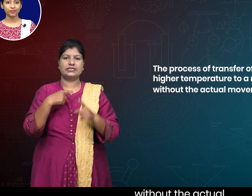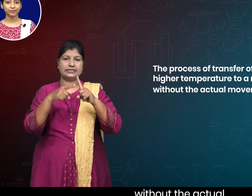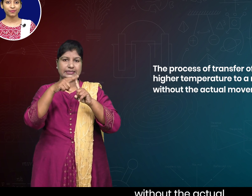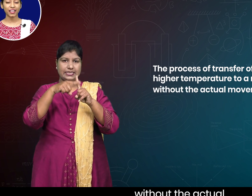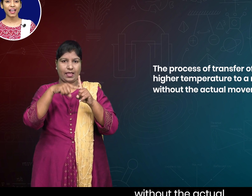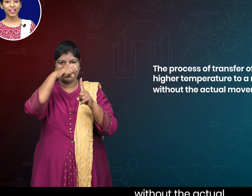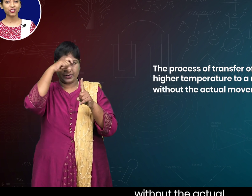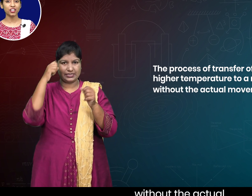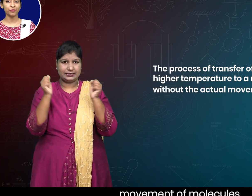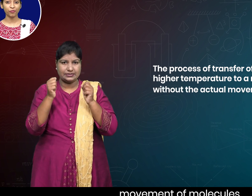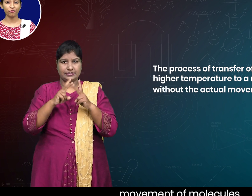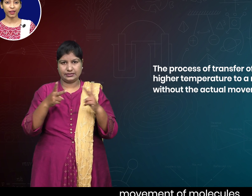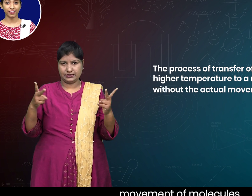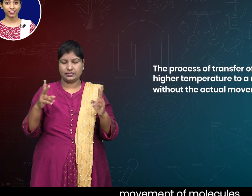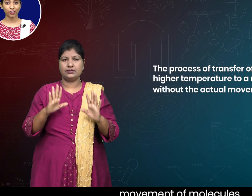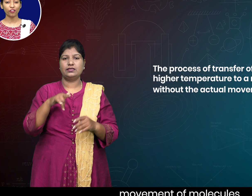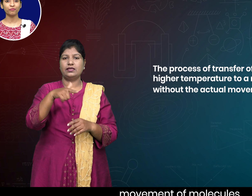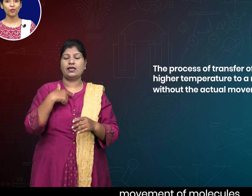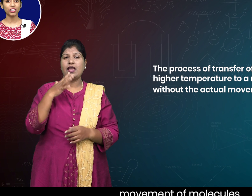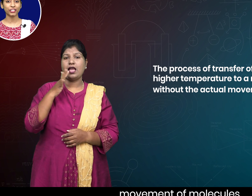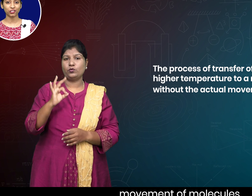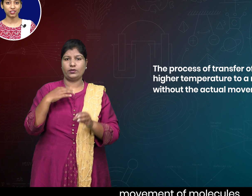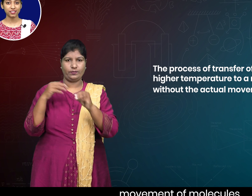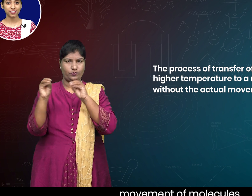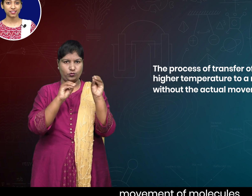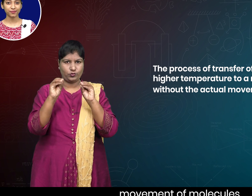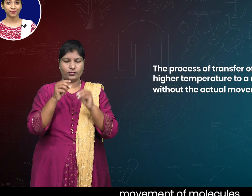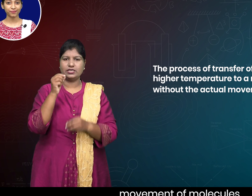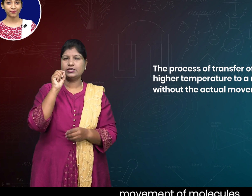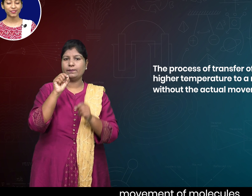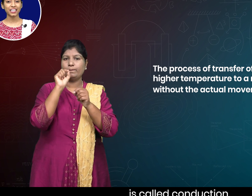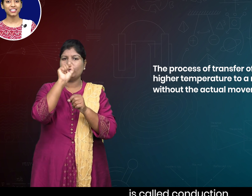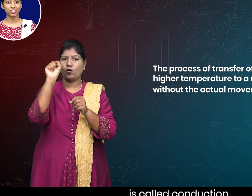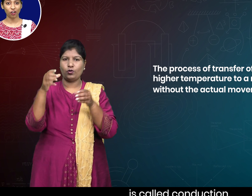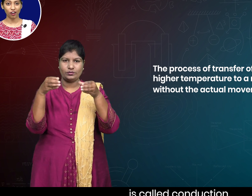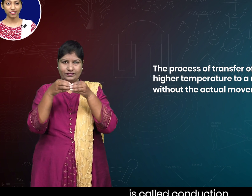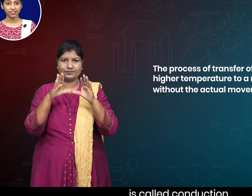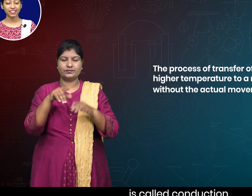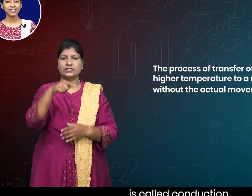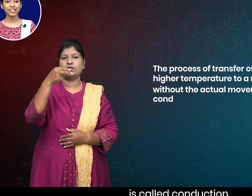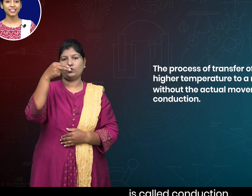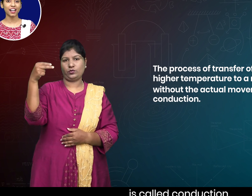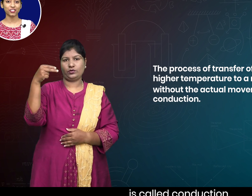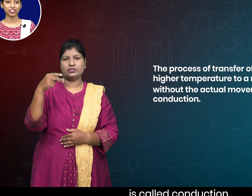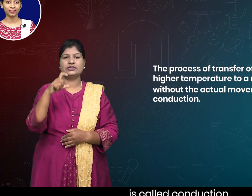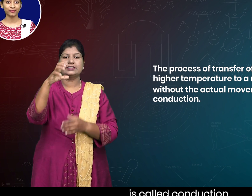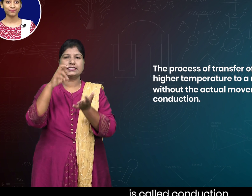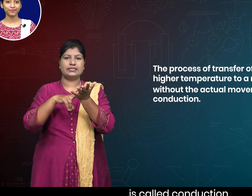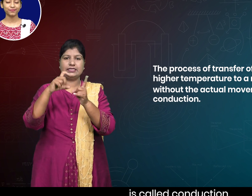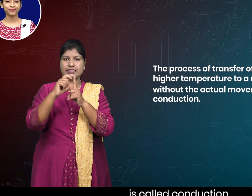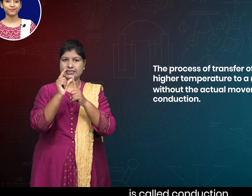without the actual movement of molecules is called